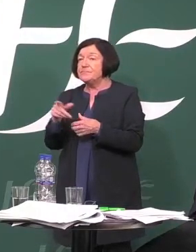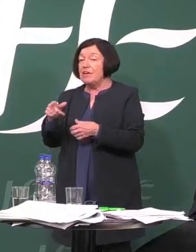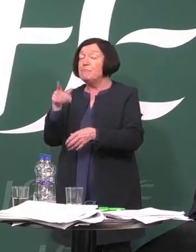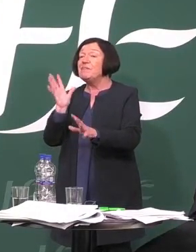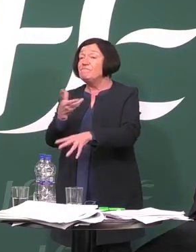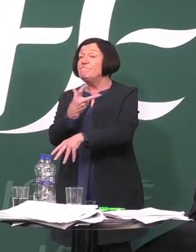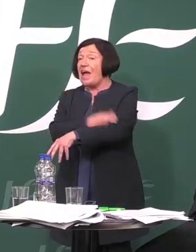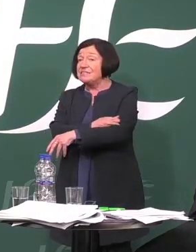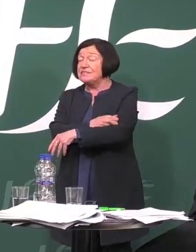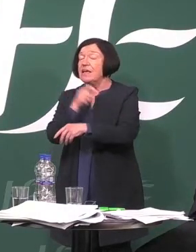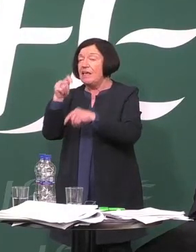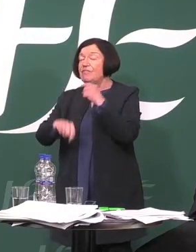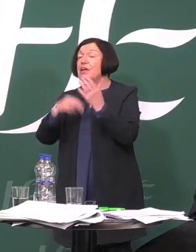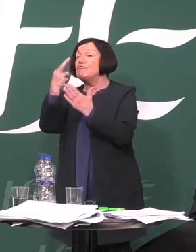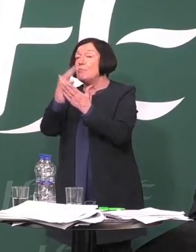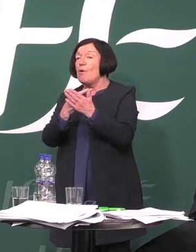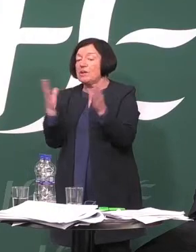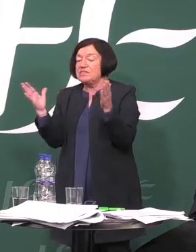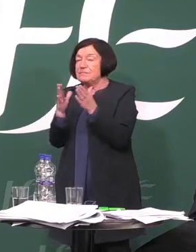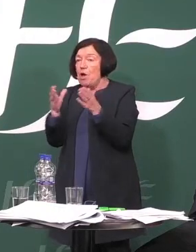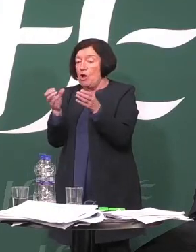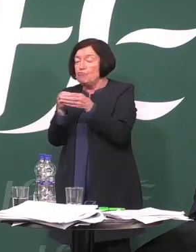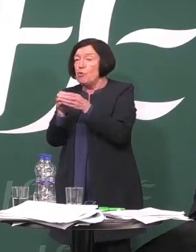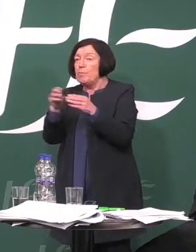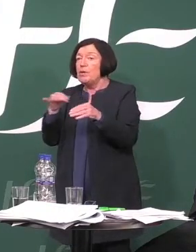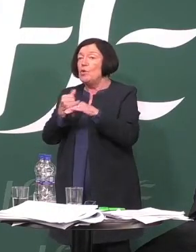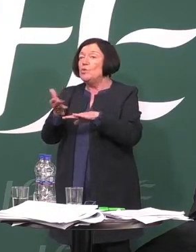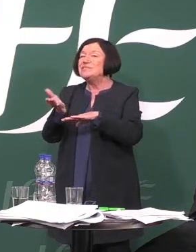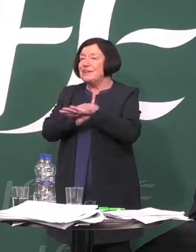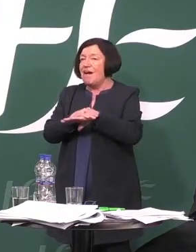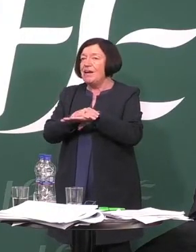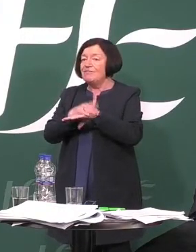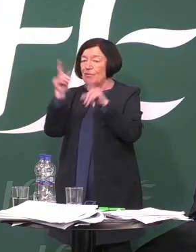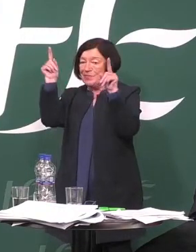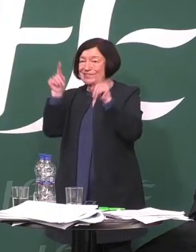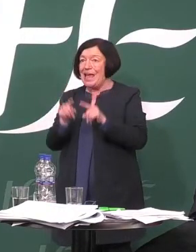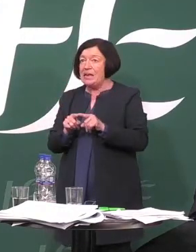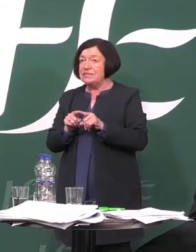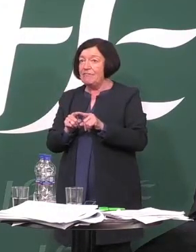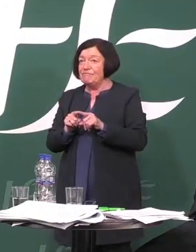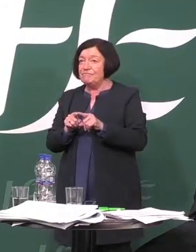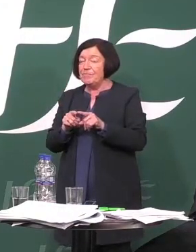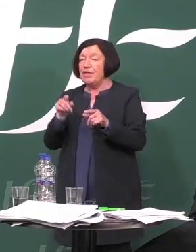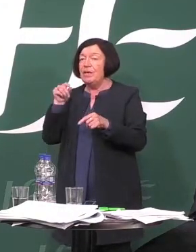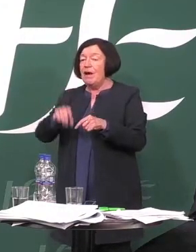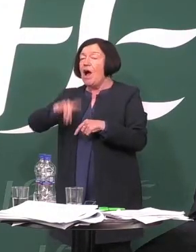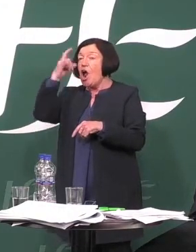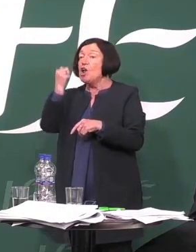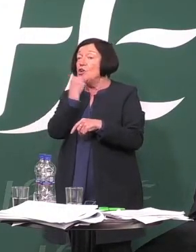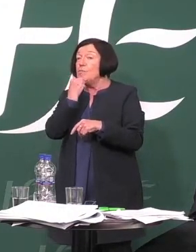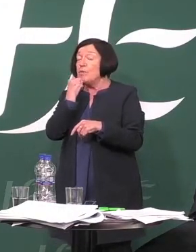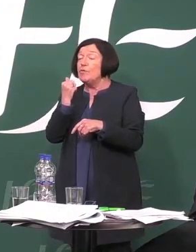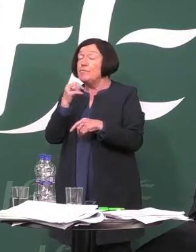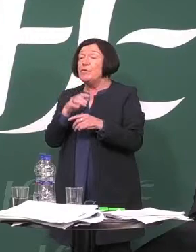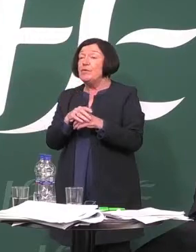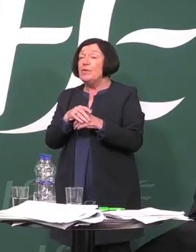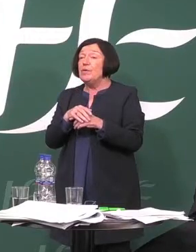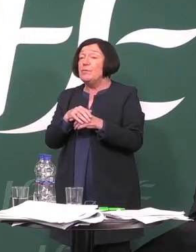have been vaccinated, and then they reported on a small subset of people who died with Delta variant, and again, a higher proportion, but the majority